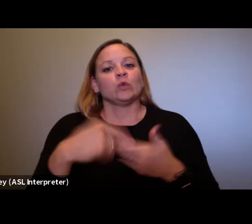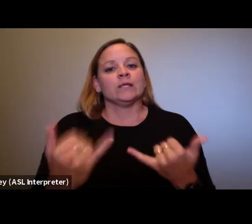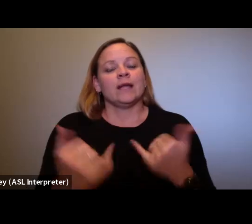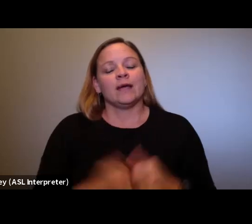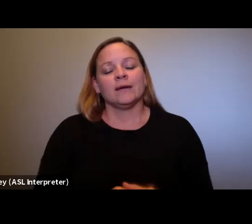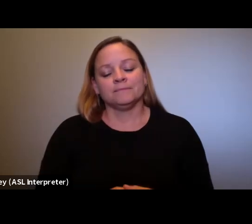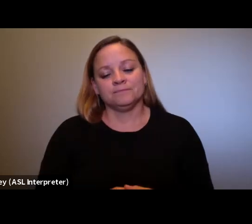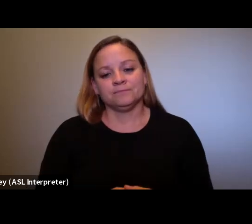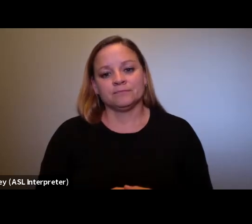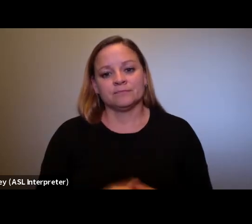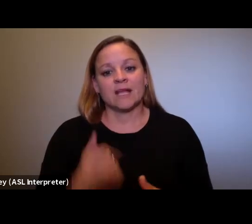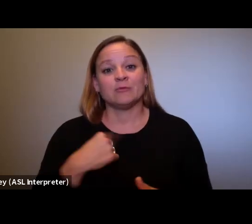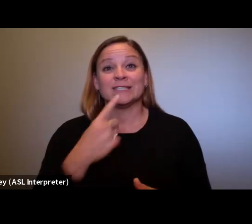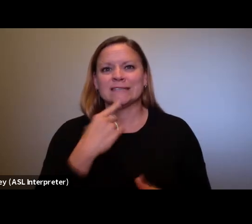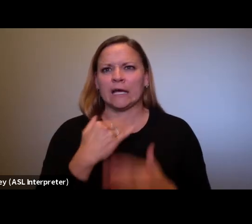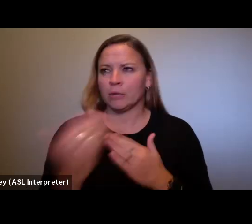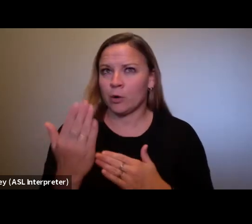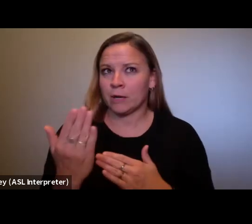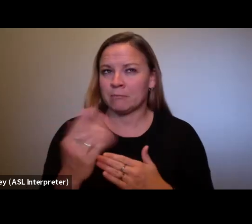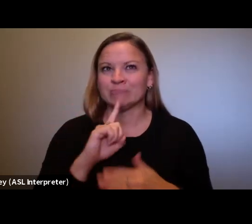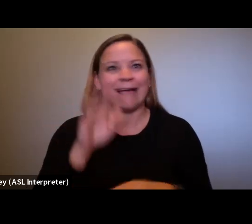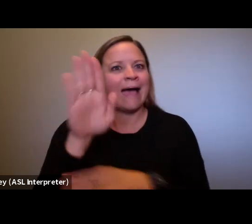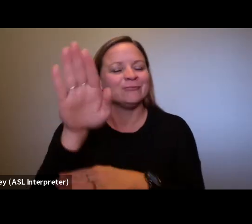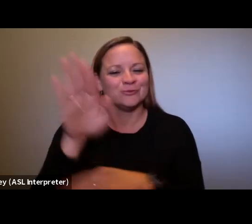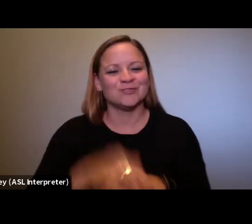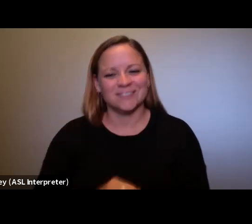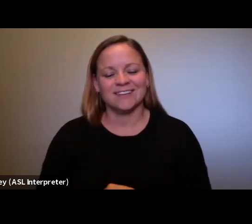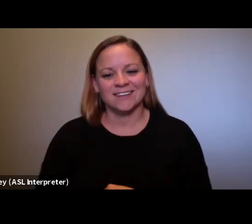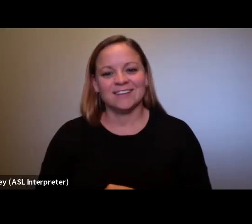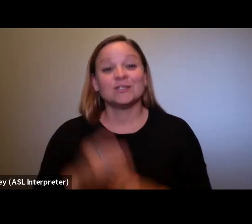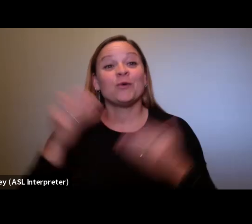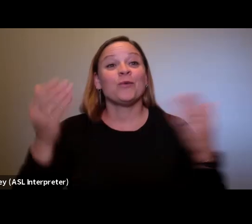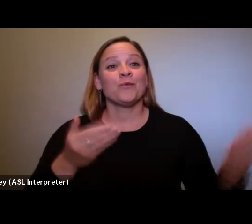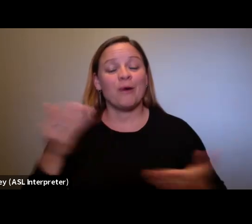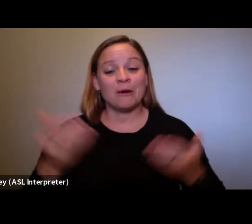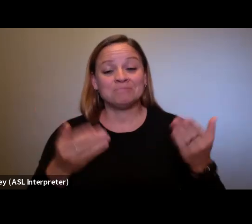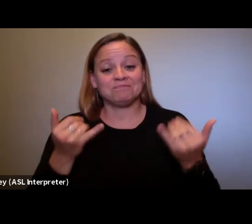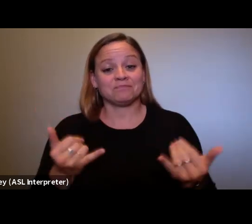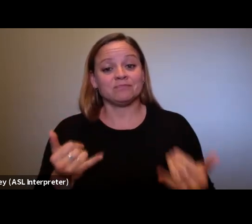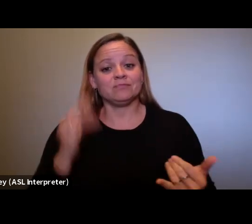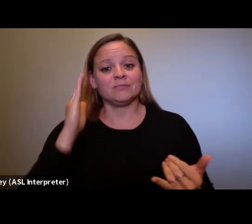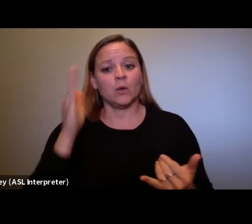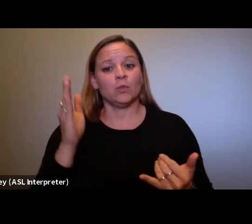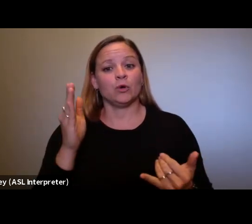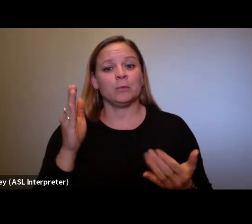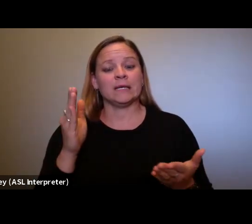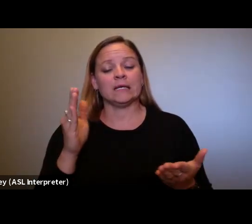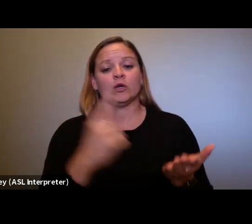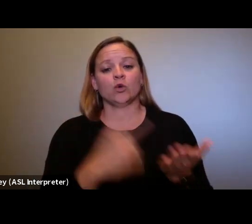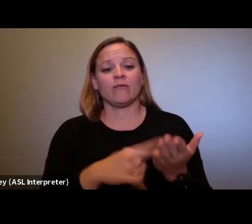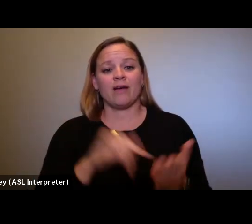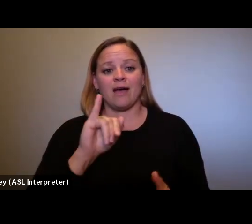today. I was going to say good morning, but it's already afternoon. So welcome. And today I will be going over the